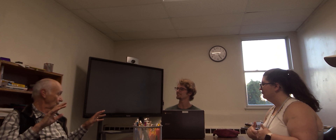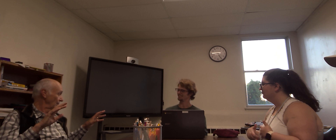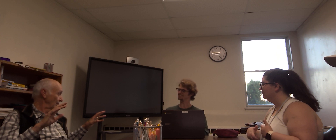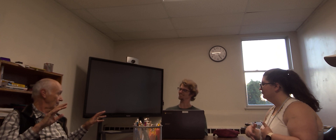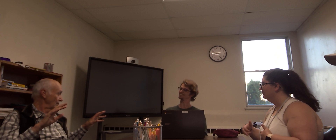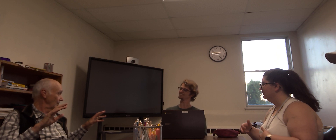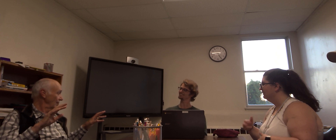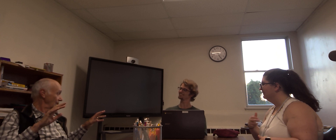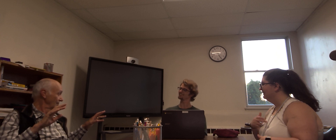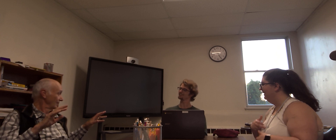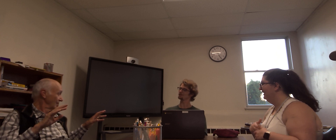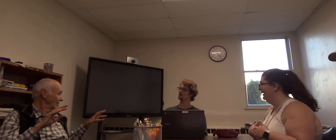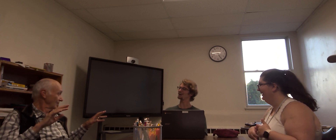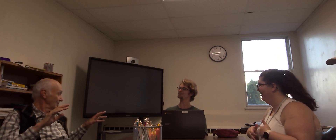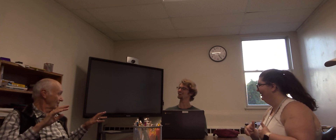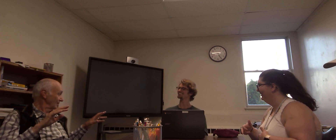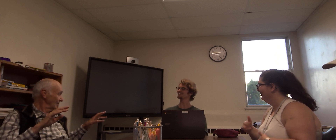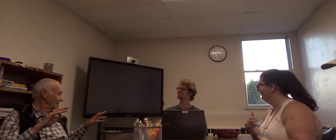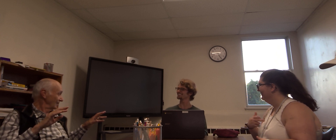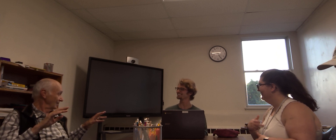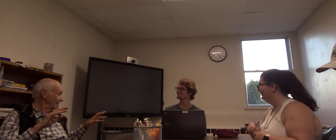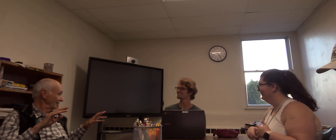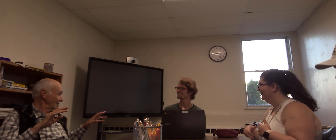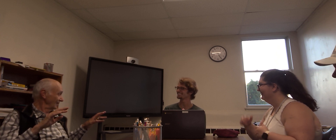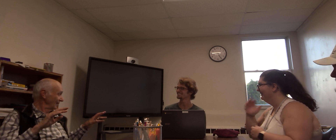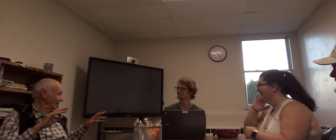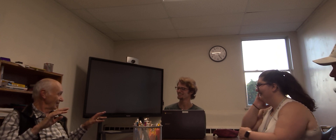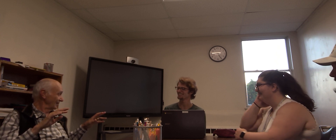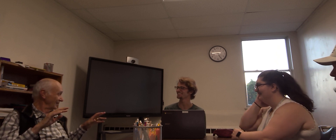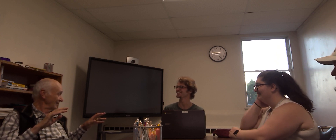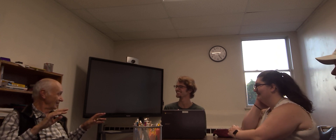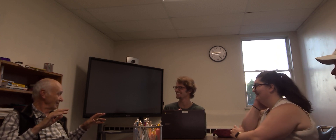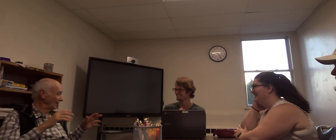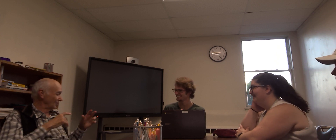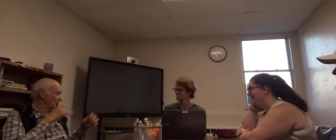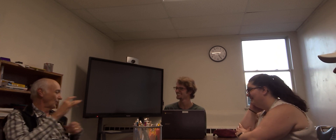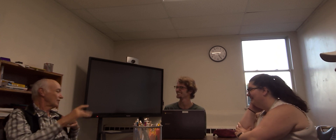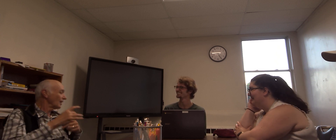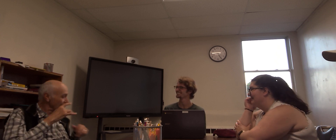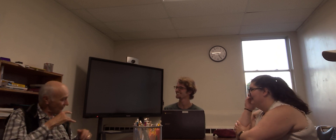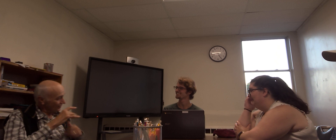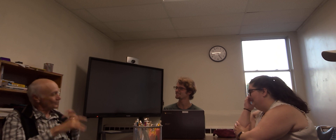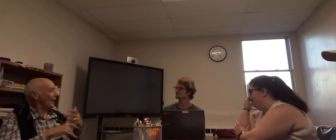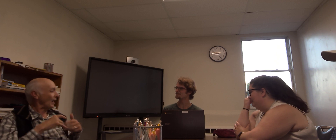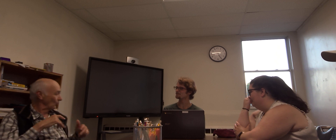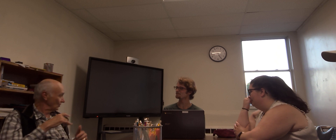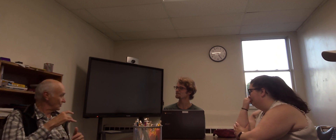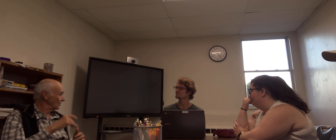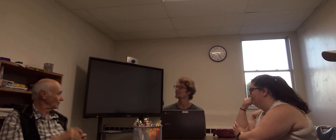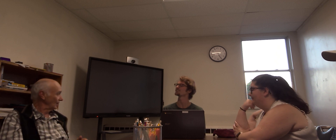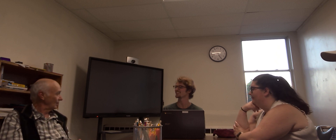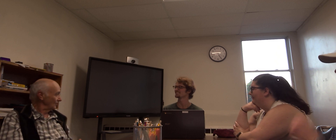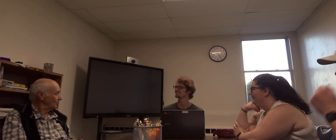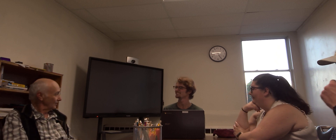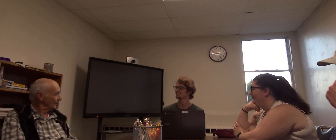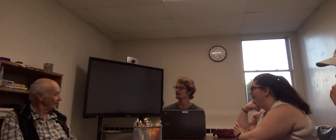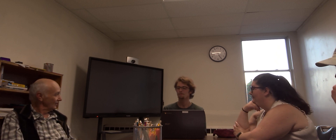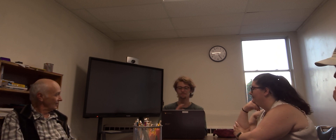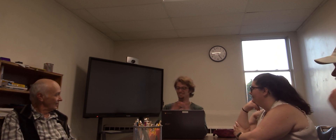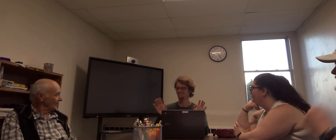it. Yeah. Wow, I didn't know that was Yeah. what would happen. Yeah, so I tend to get things backwards sometimes. Okay. But just to